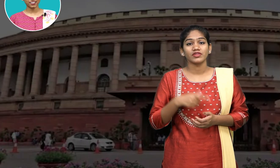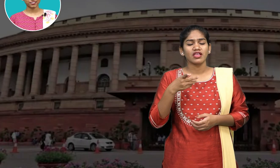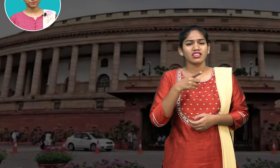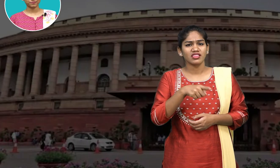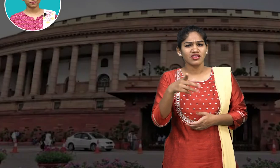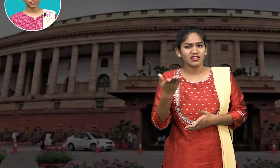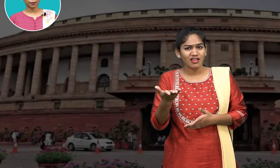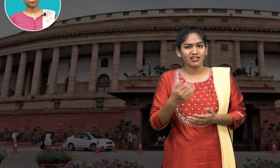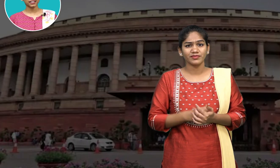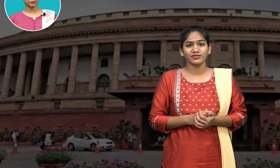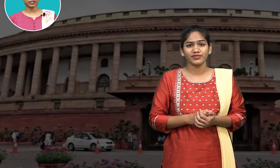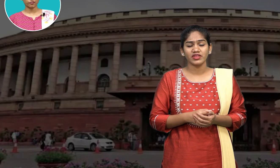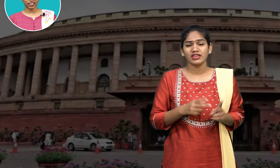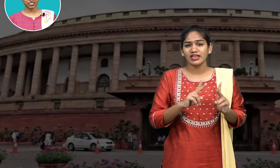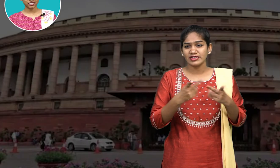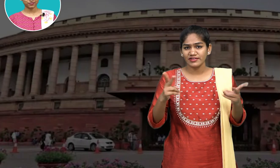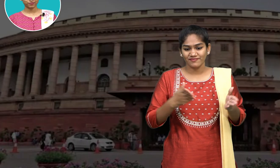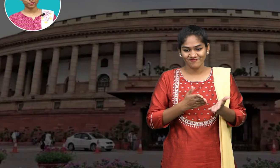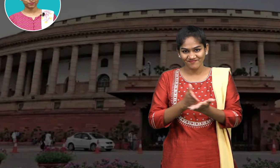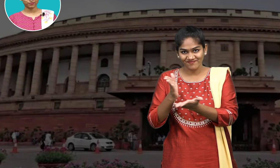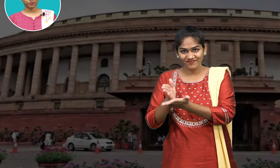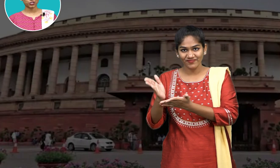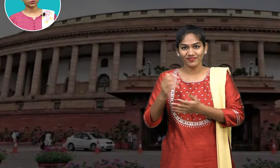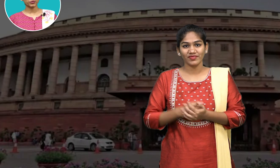There are multiple ways